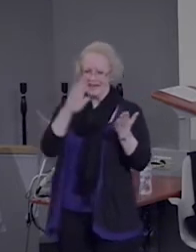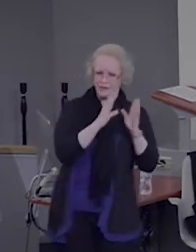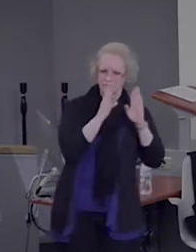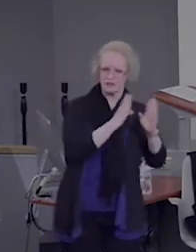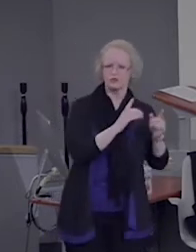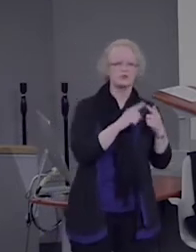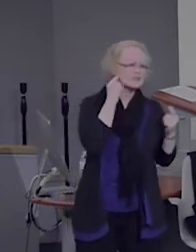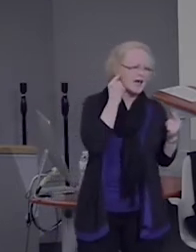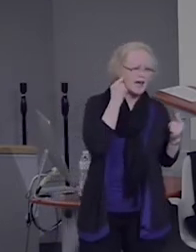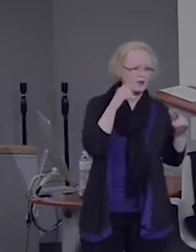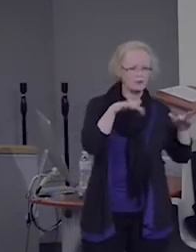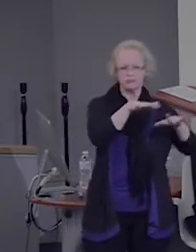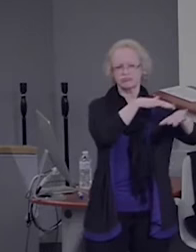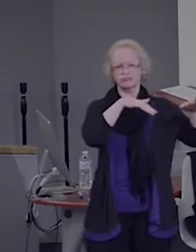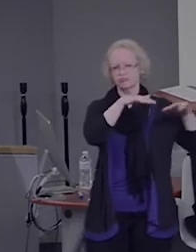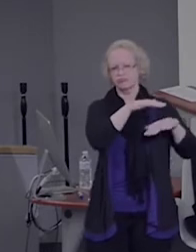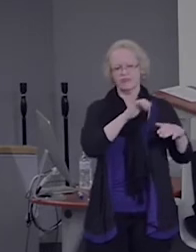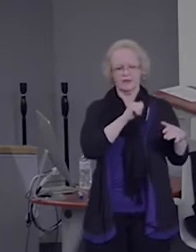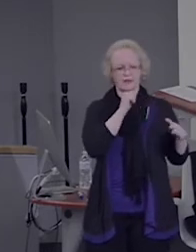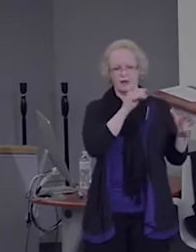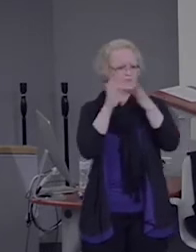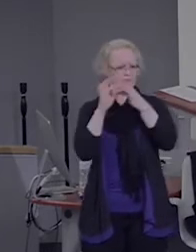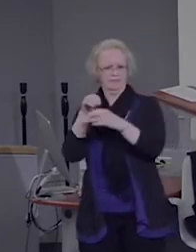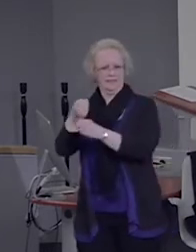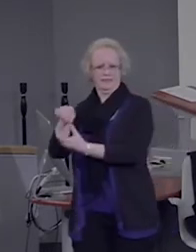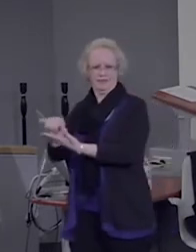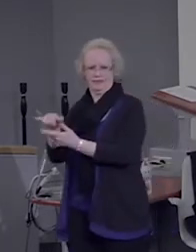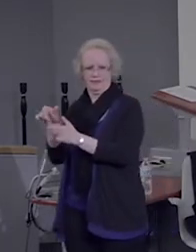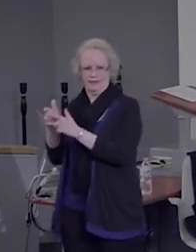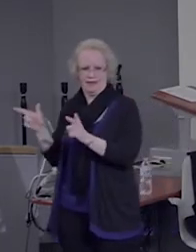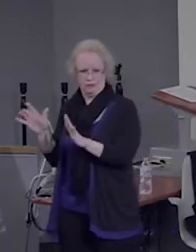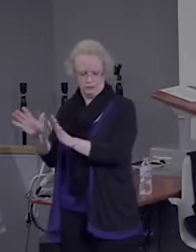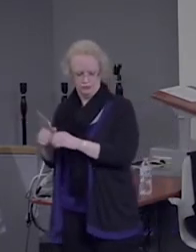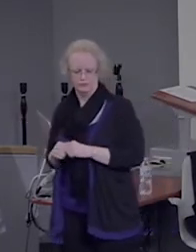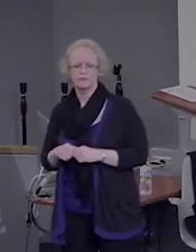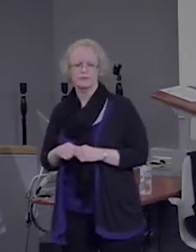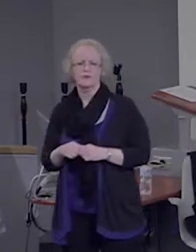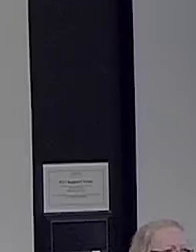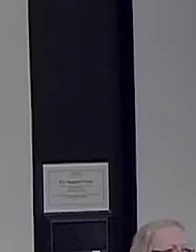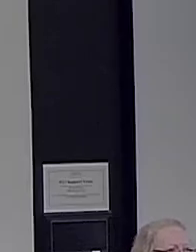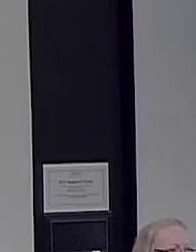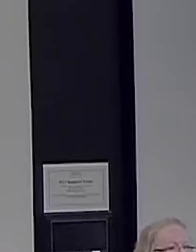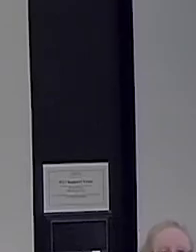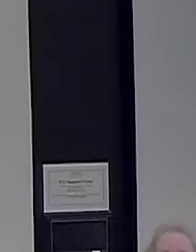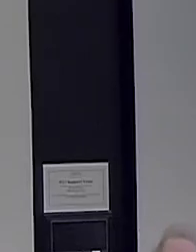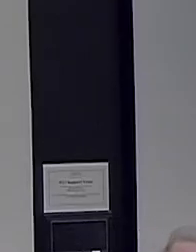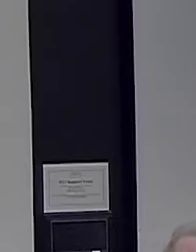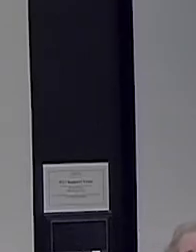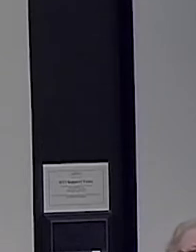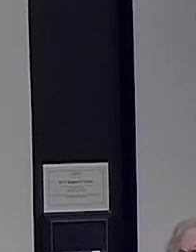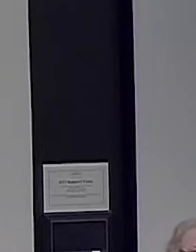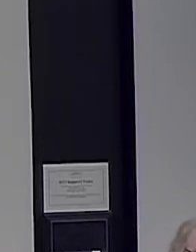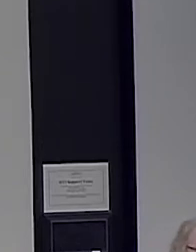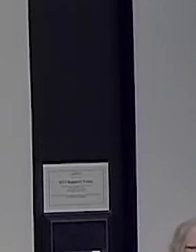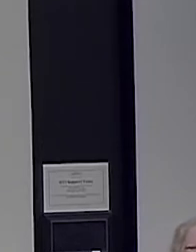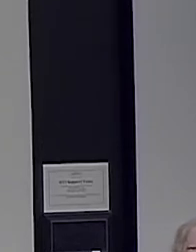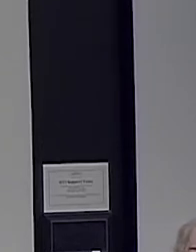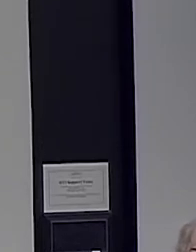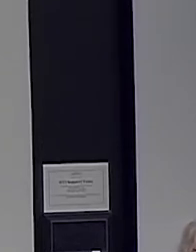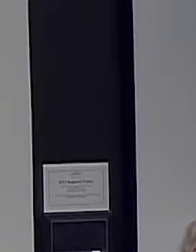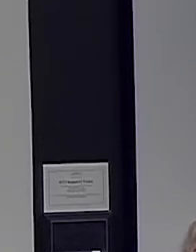are not part of the surrounding language and i told you that construction of sensory maps has been widely